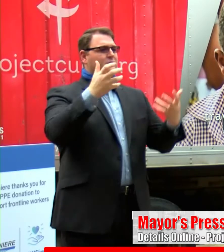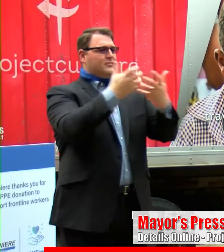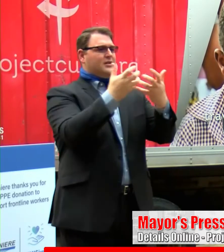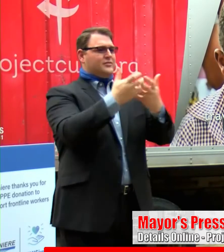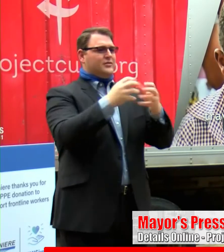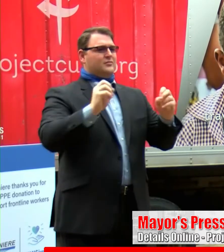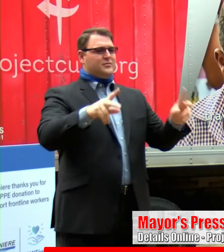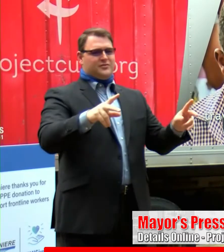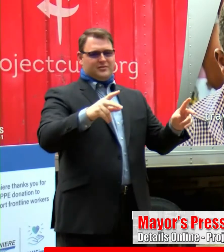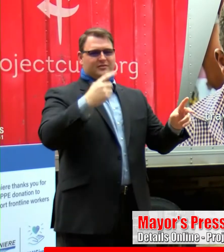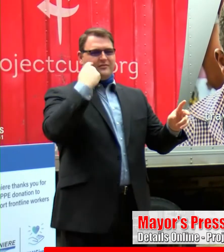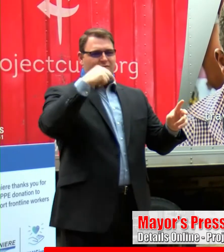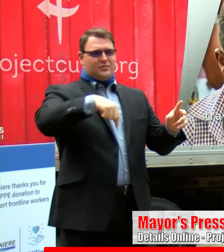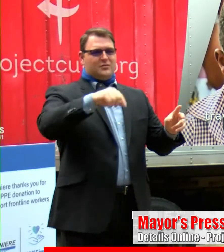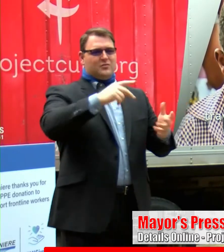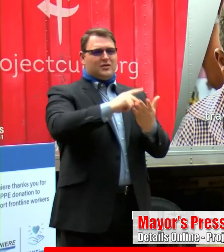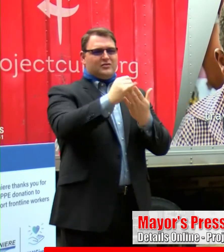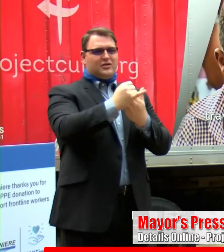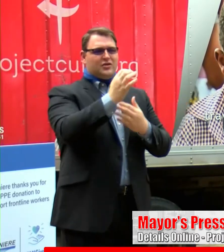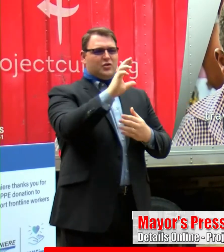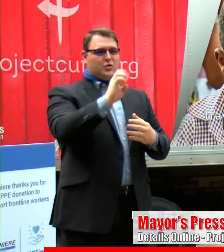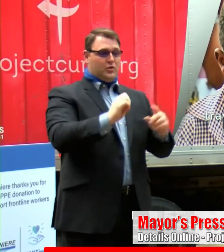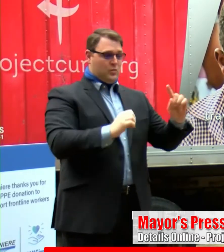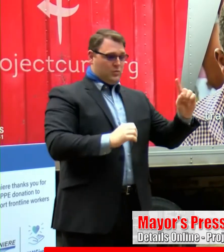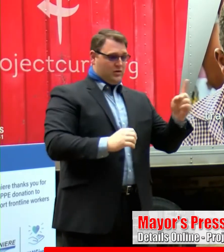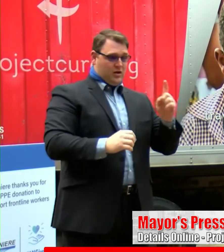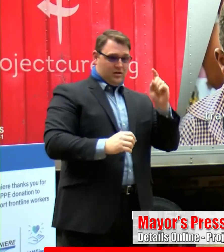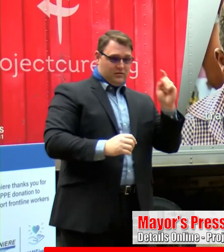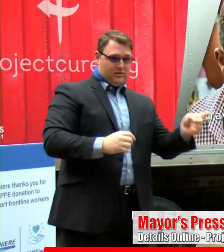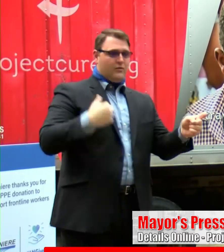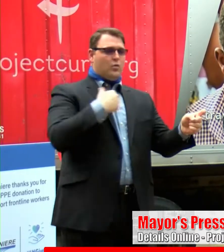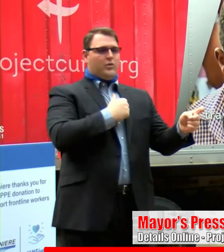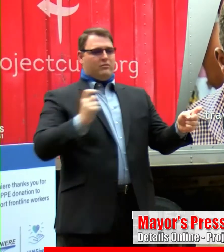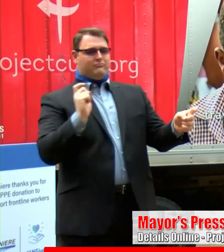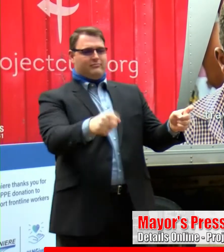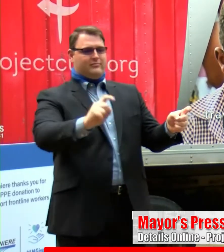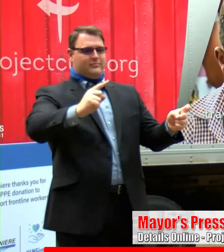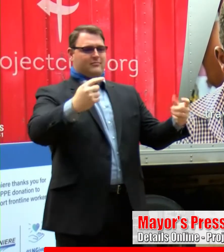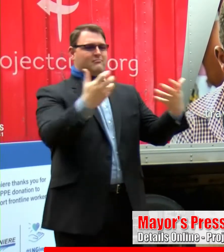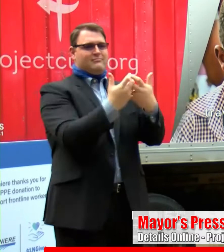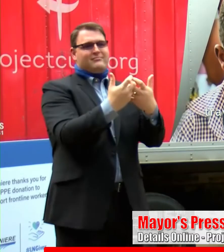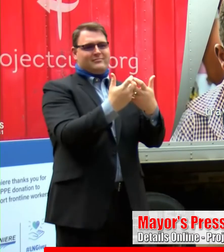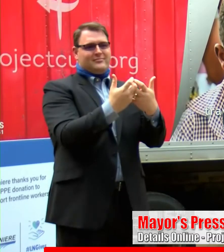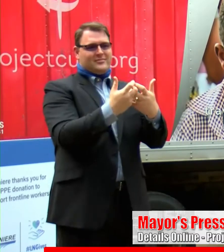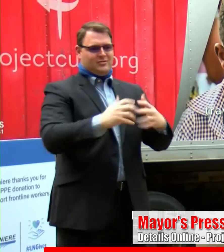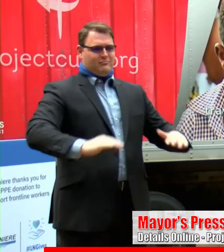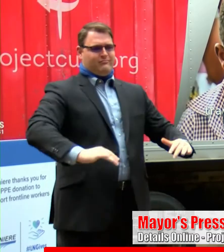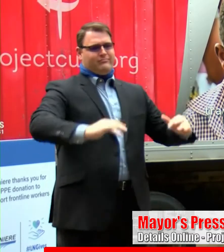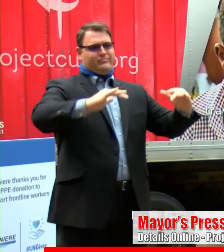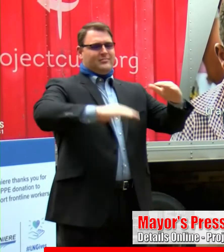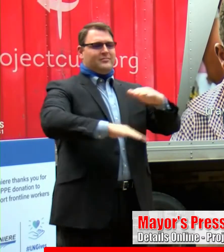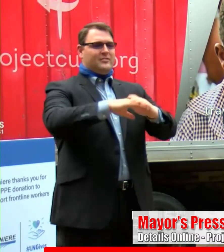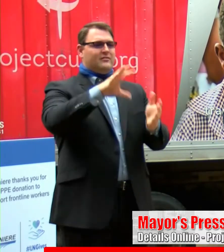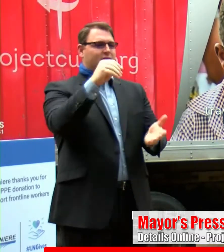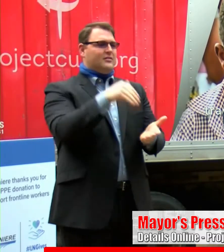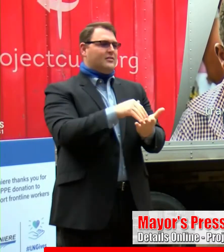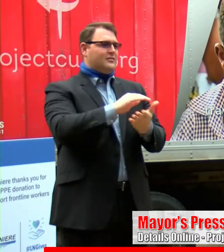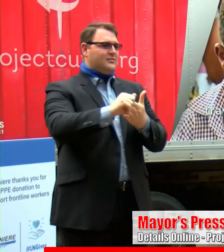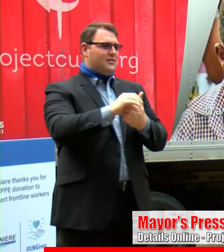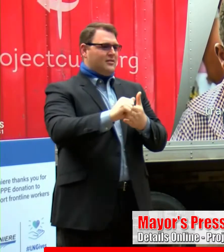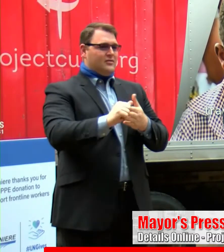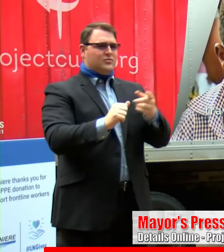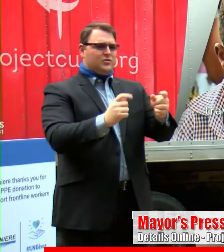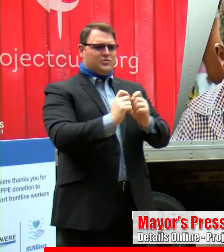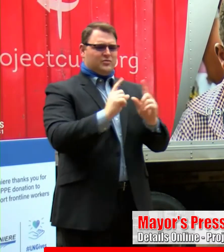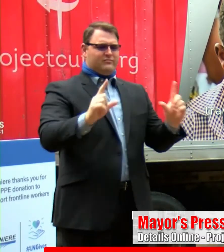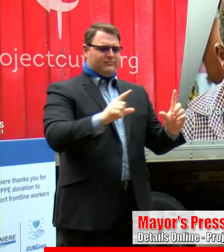C.U.R.E. And as you see on the box truck behind me, it's projectcure.org. You go to the website, you choose the C.U.R.E. Energy